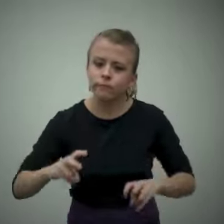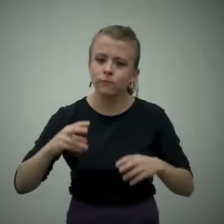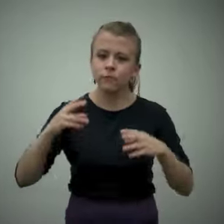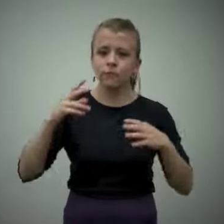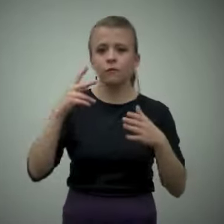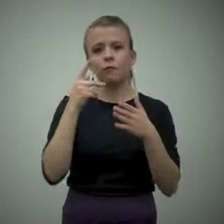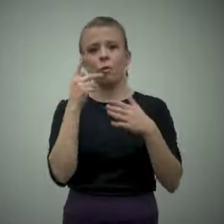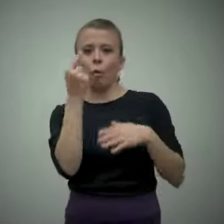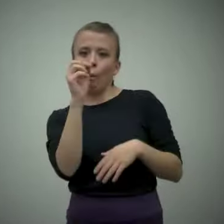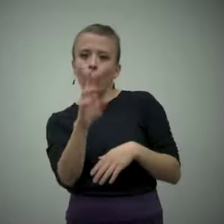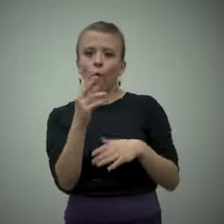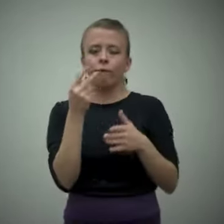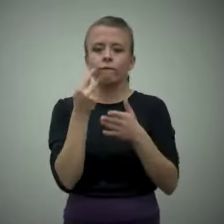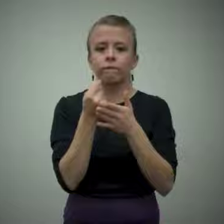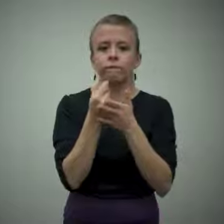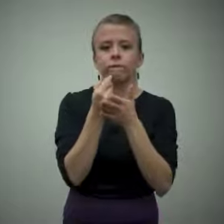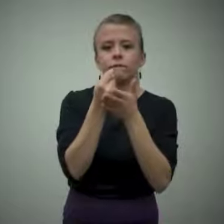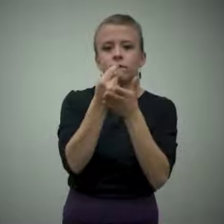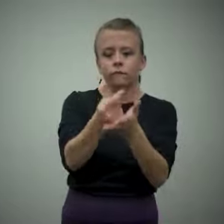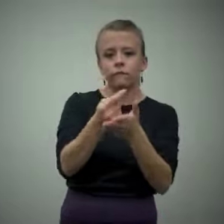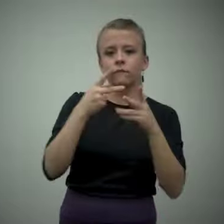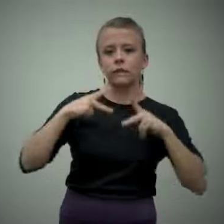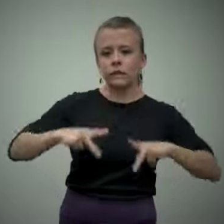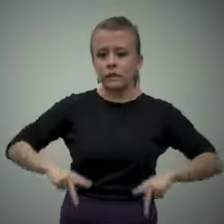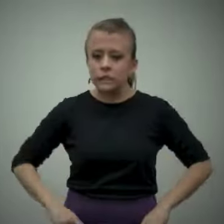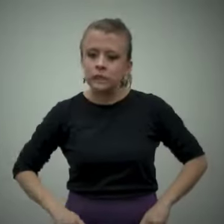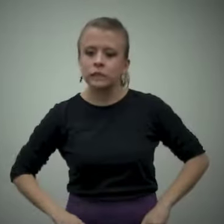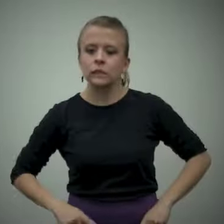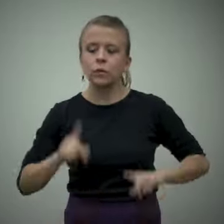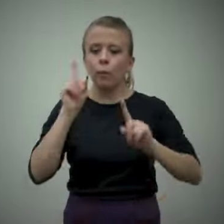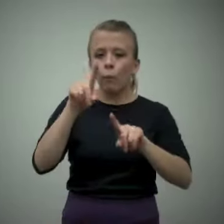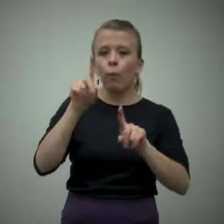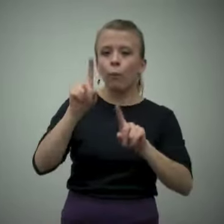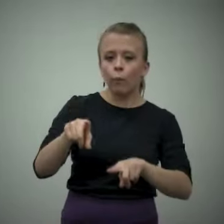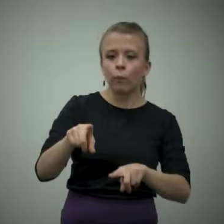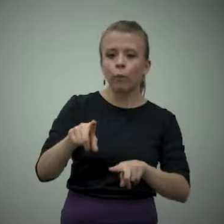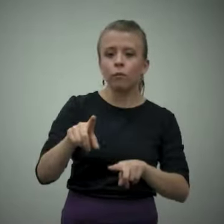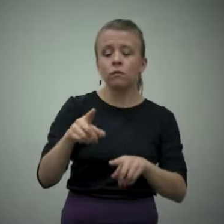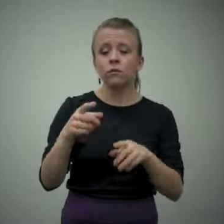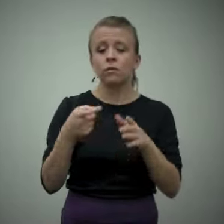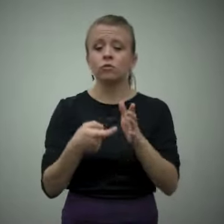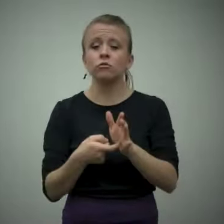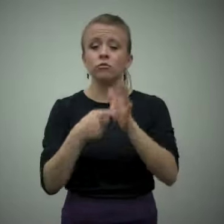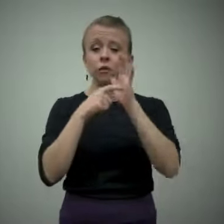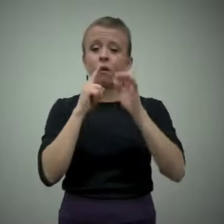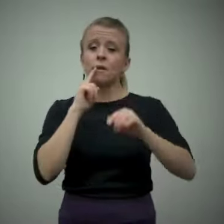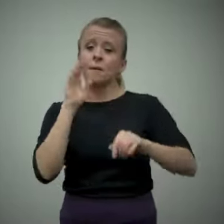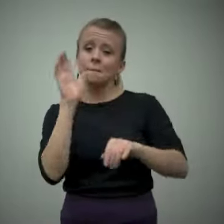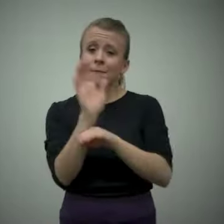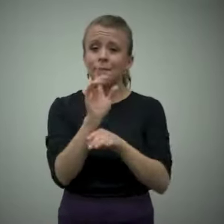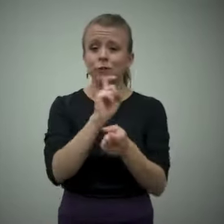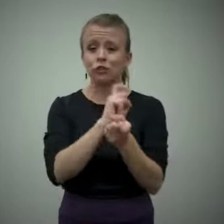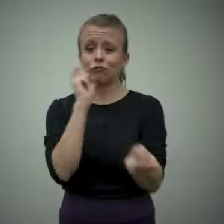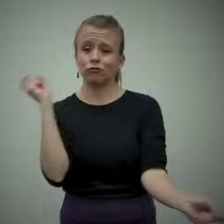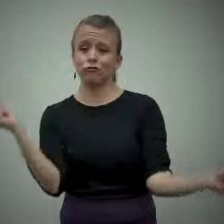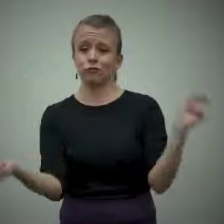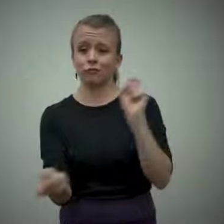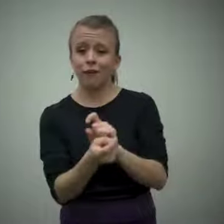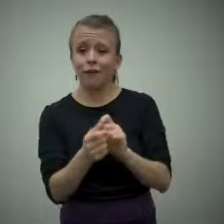changes in attitude and behavior. Most of all, it requires education so we can understand what may